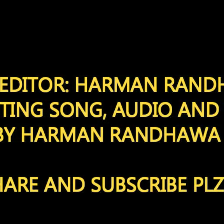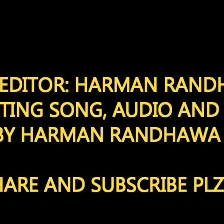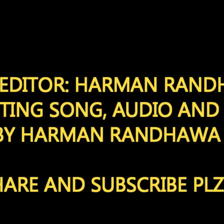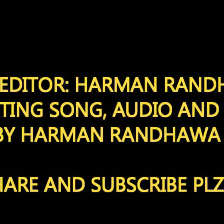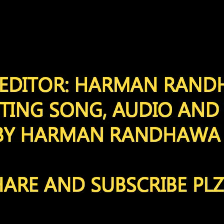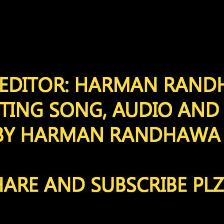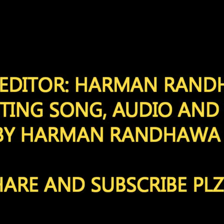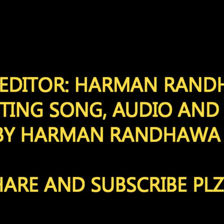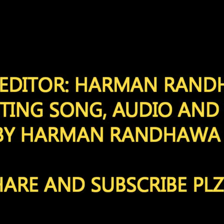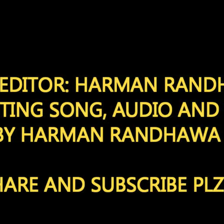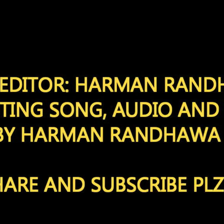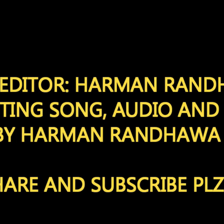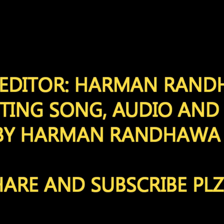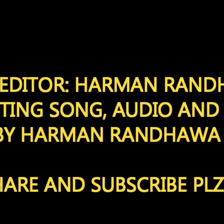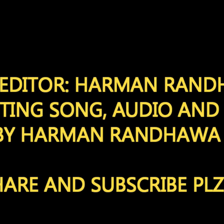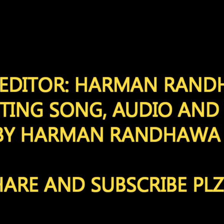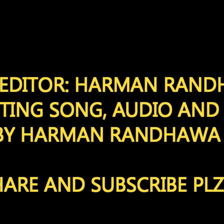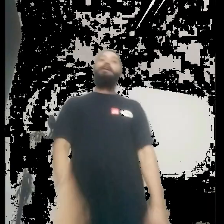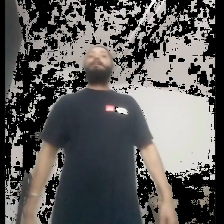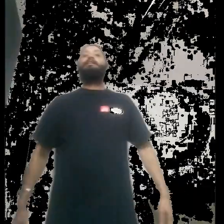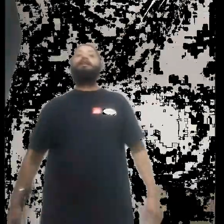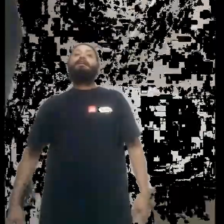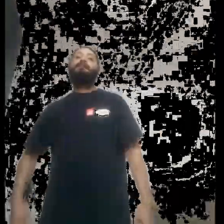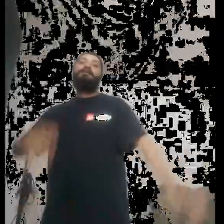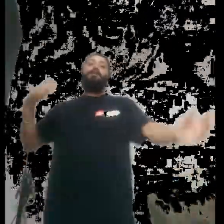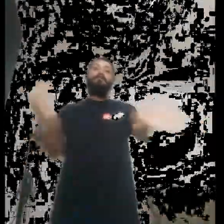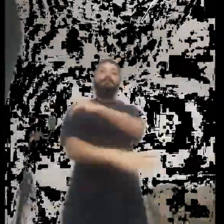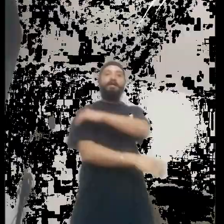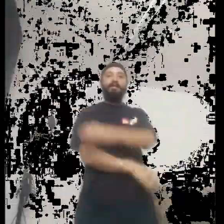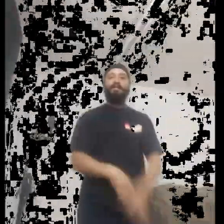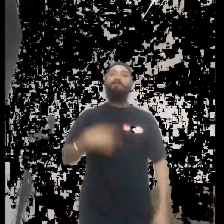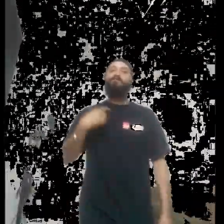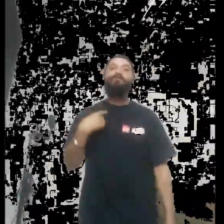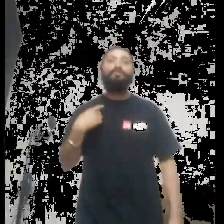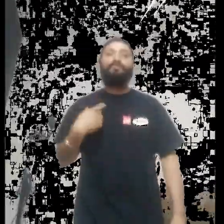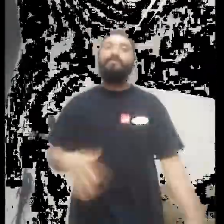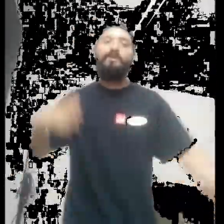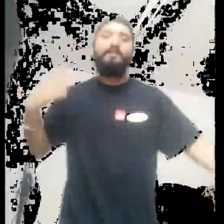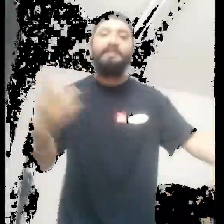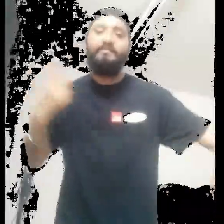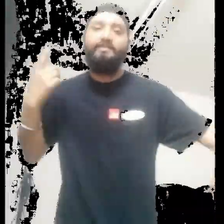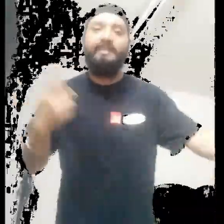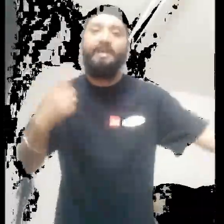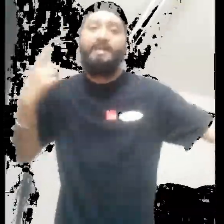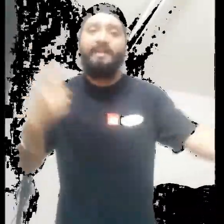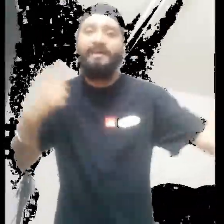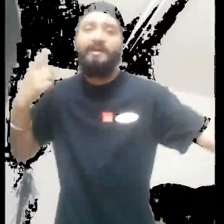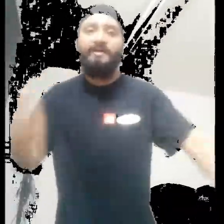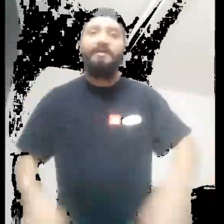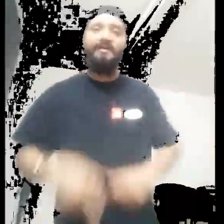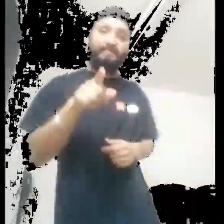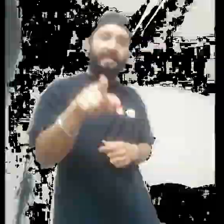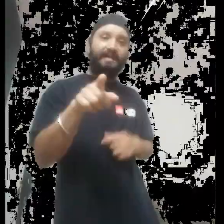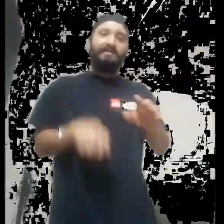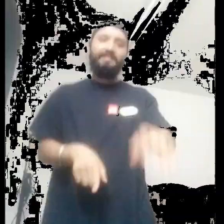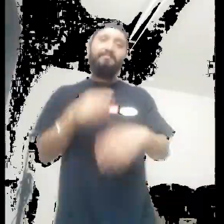My love, do you want tell me Hannah? My love, do you want tell me Hannah? That love